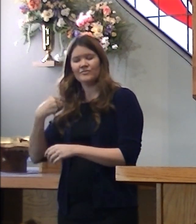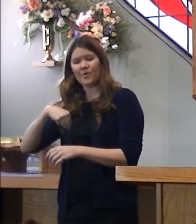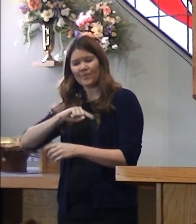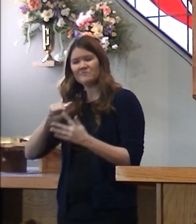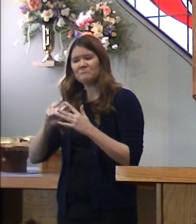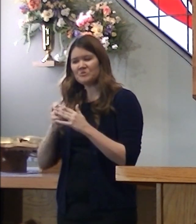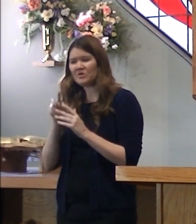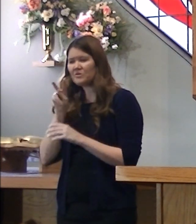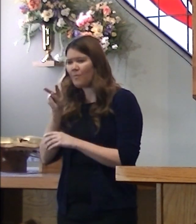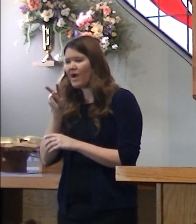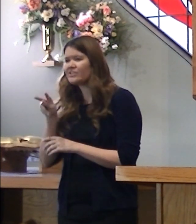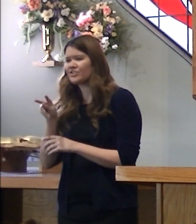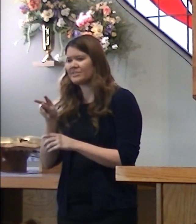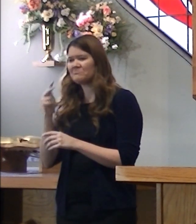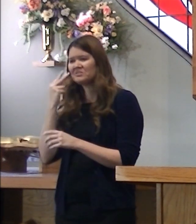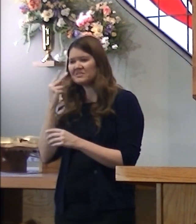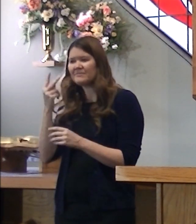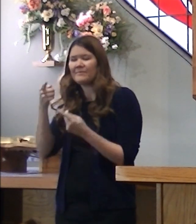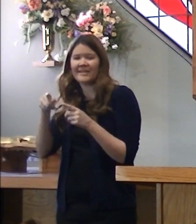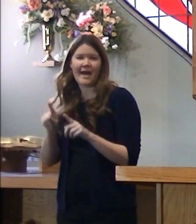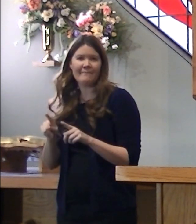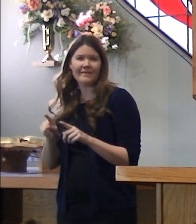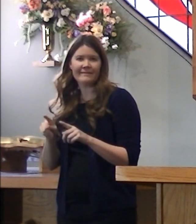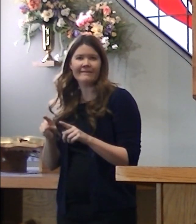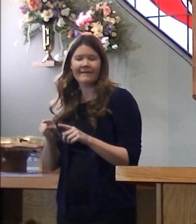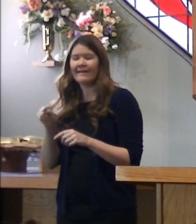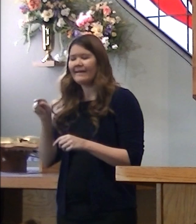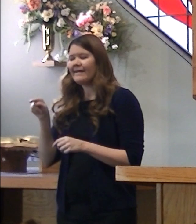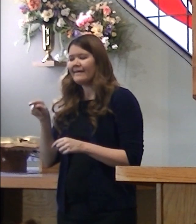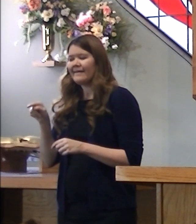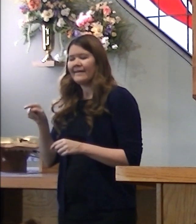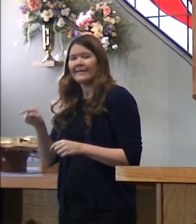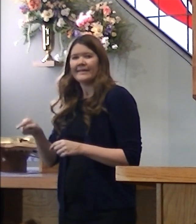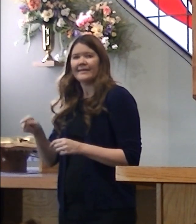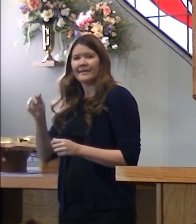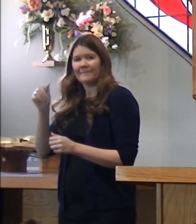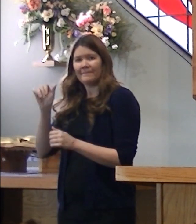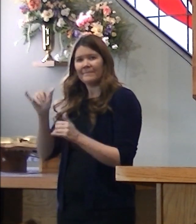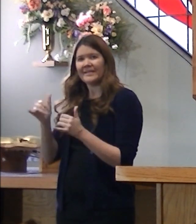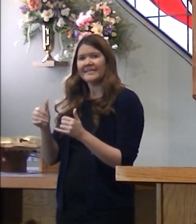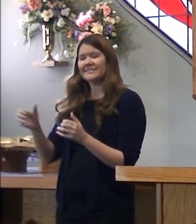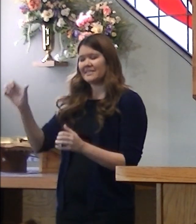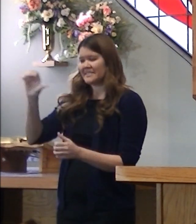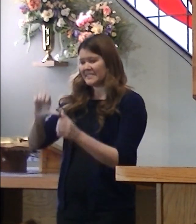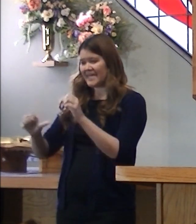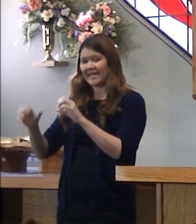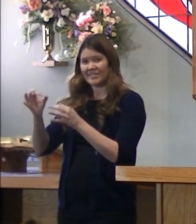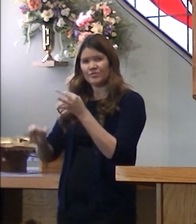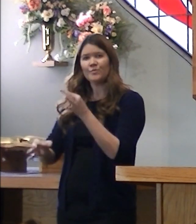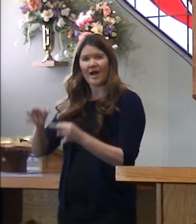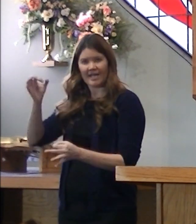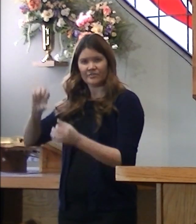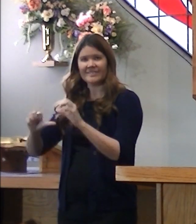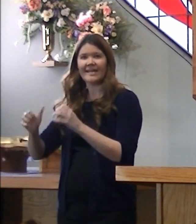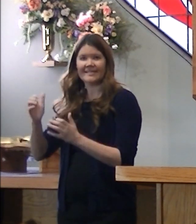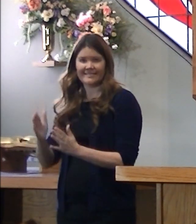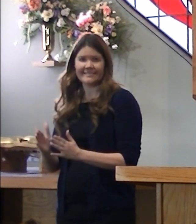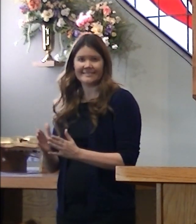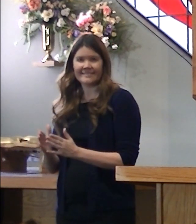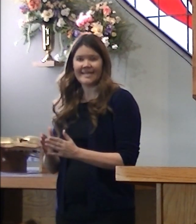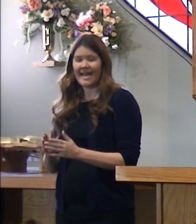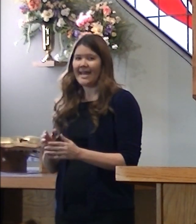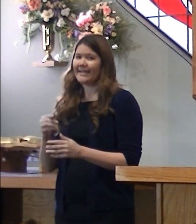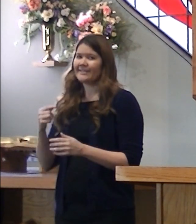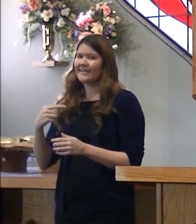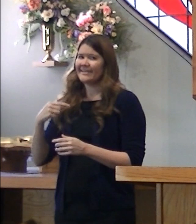all about. Weatherly plays a court or a trial scientist, and the program has become